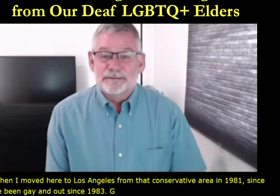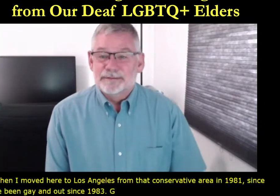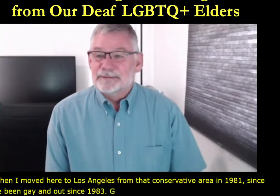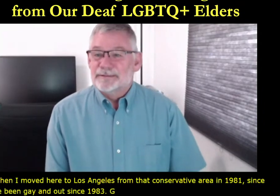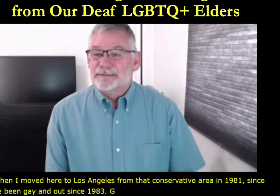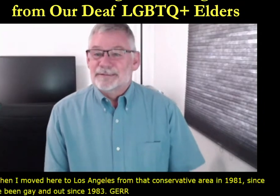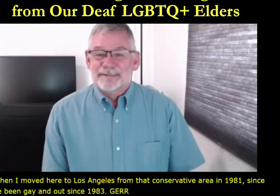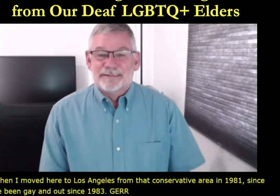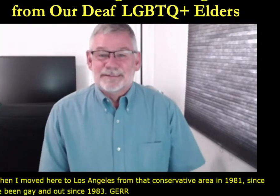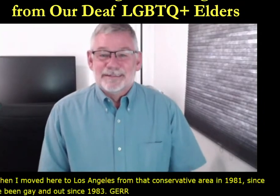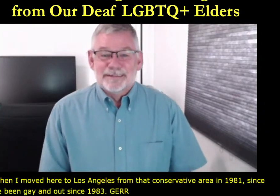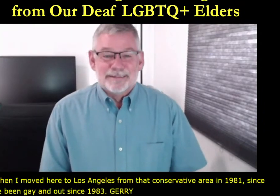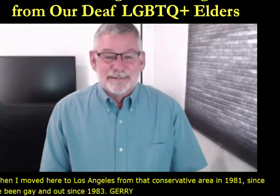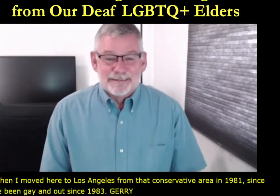coco could you join us please